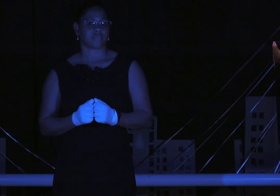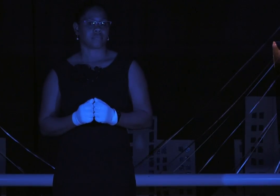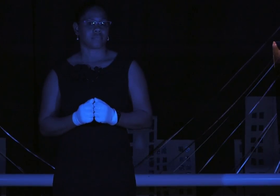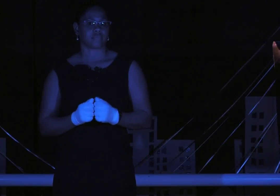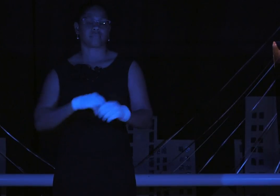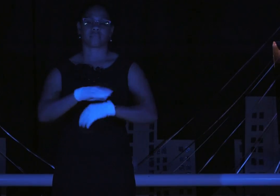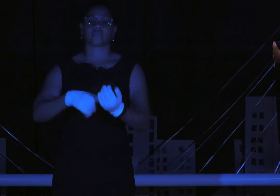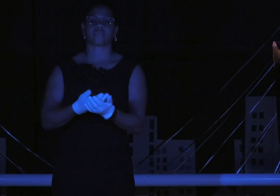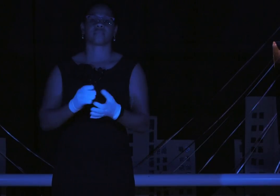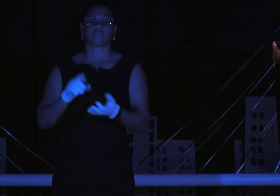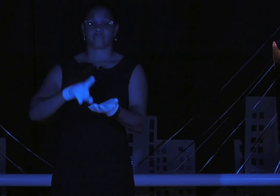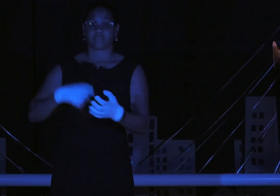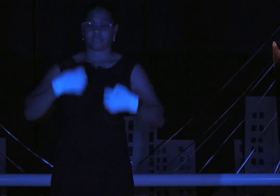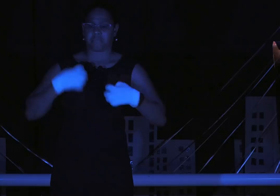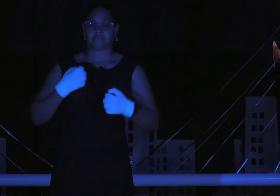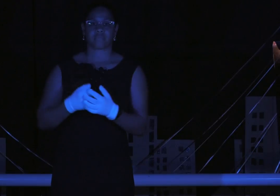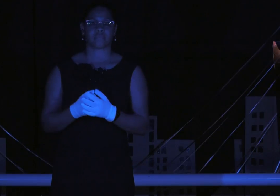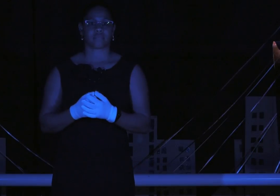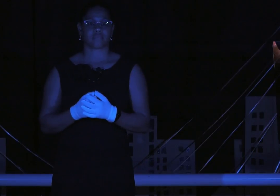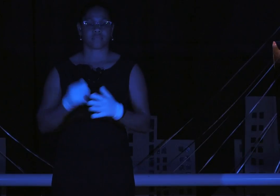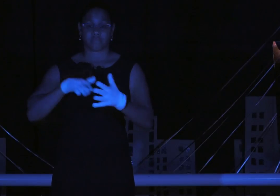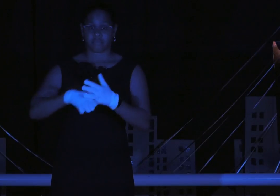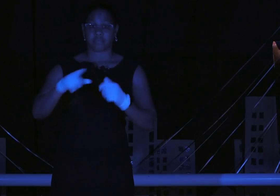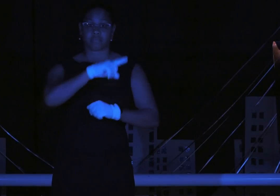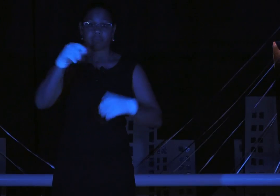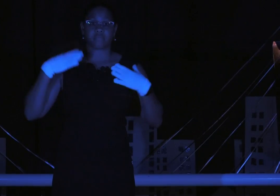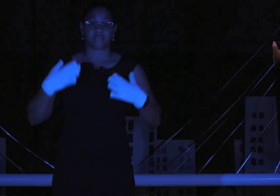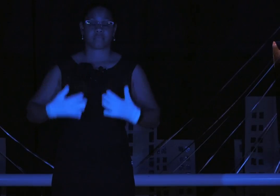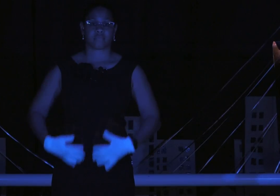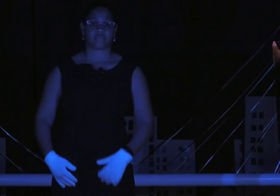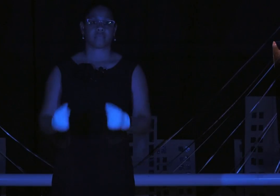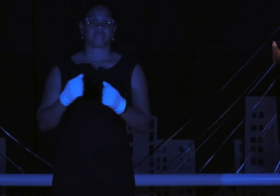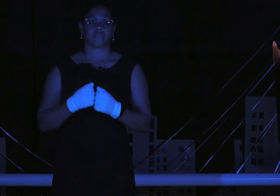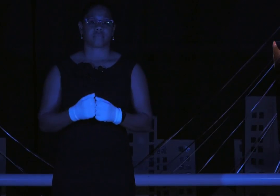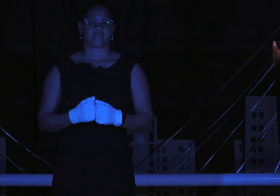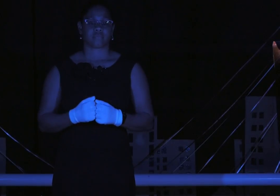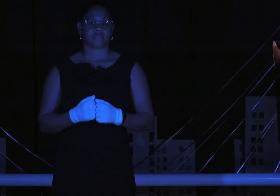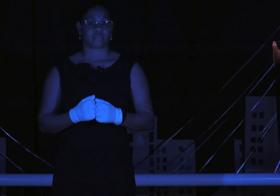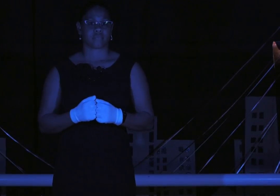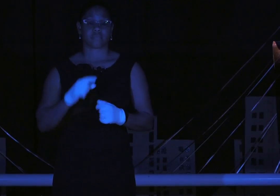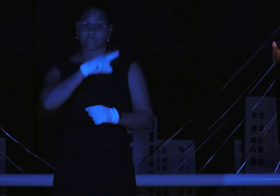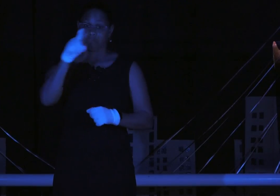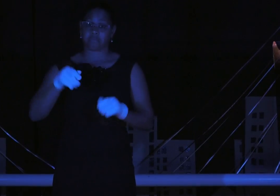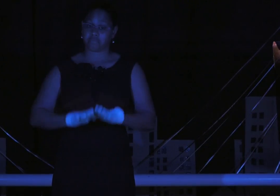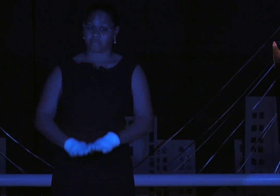All of these emotions rushing through your body. Your relief is when you're